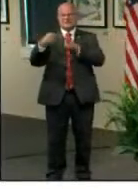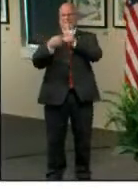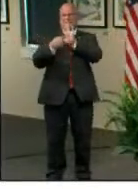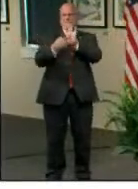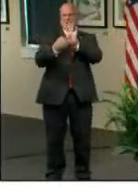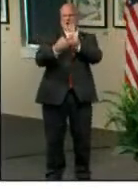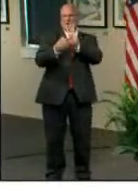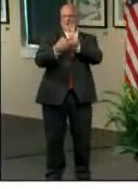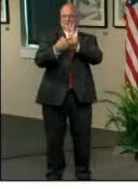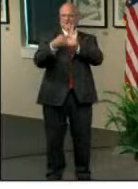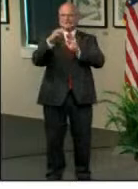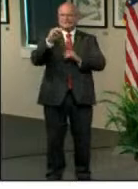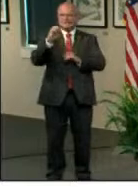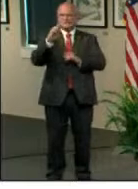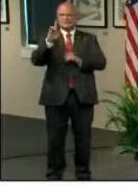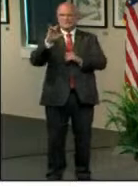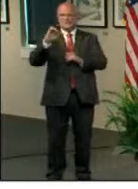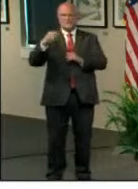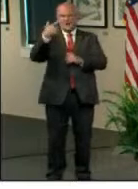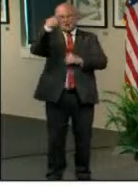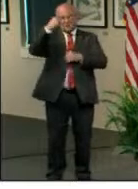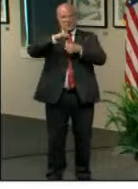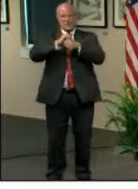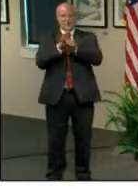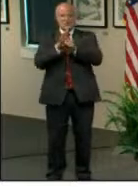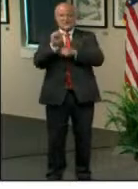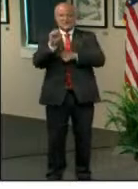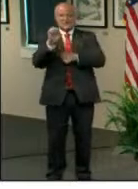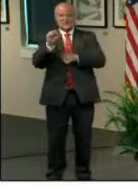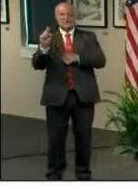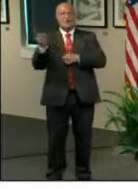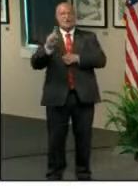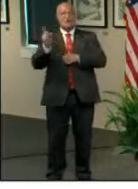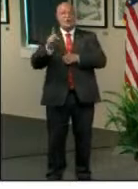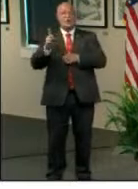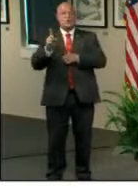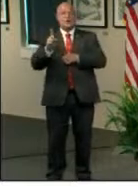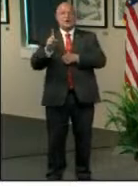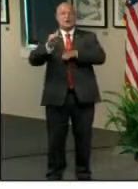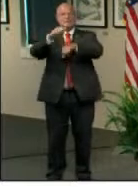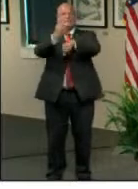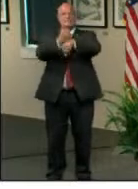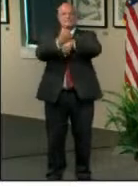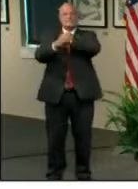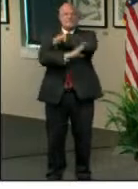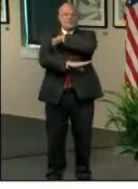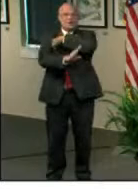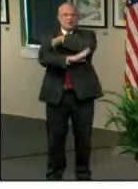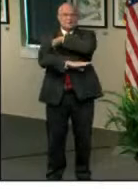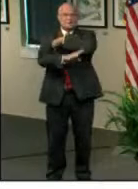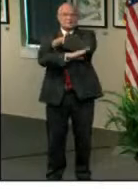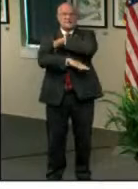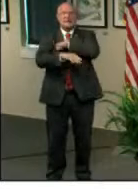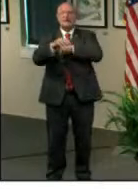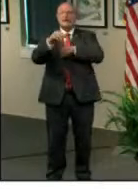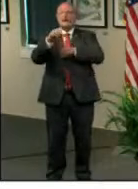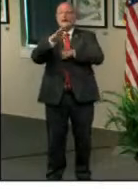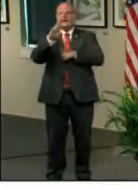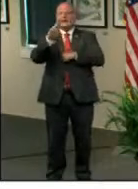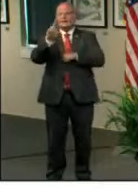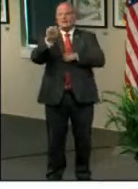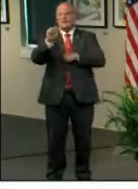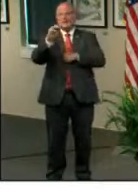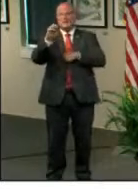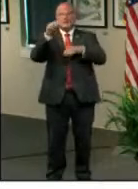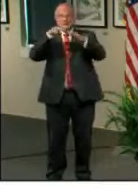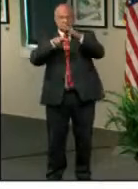modeling for our COVID cases and where this might put us in the fall. And they predicted that